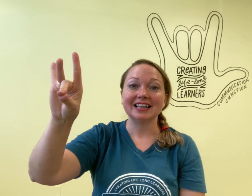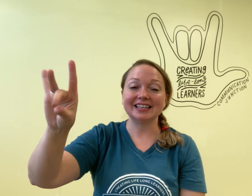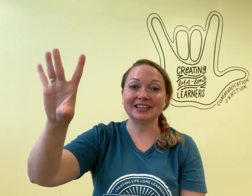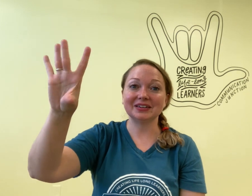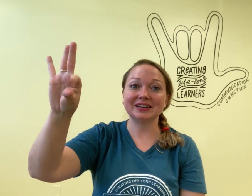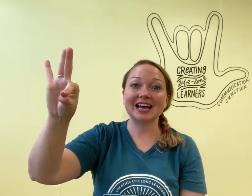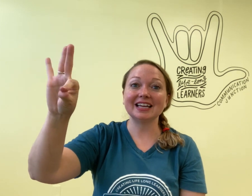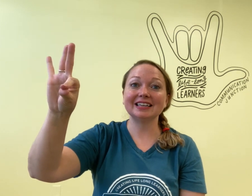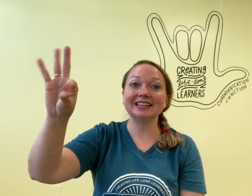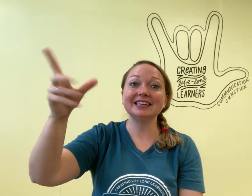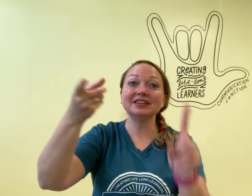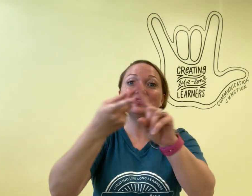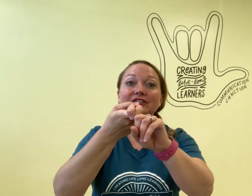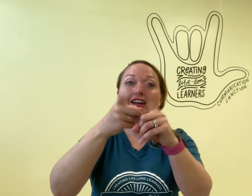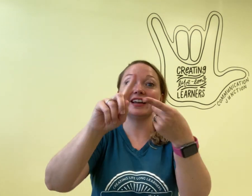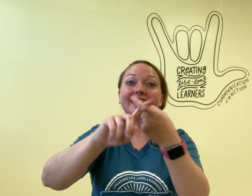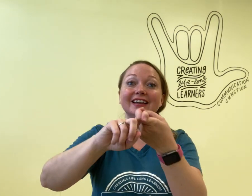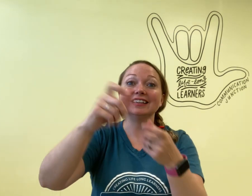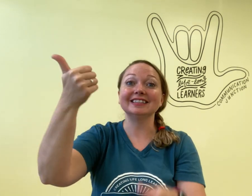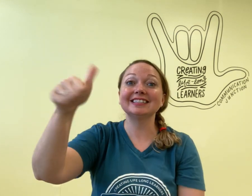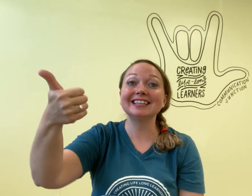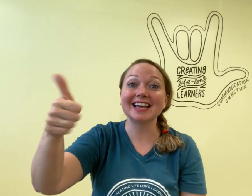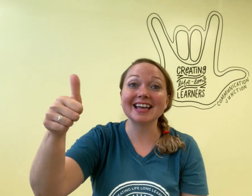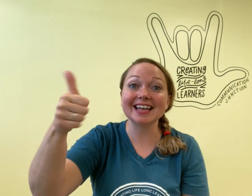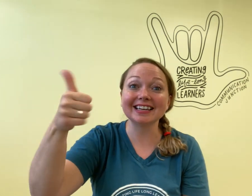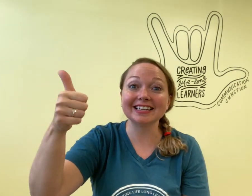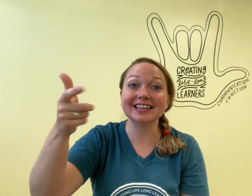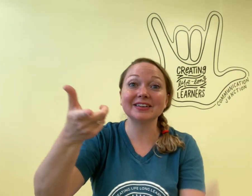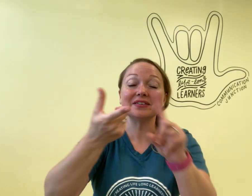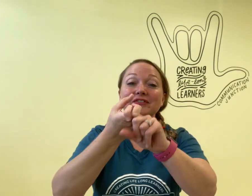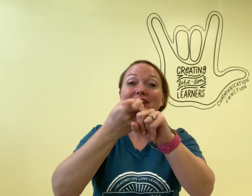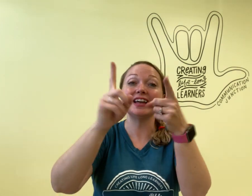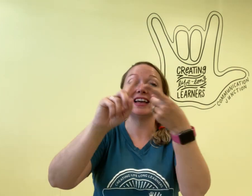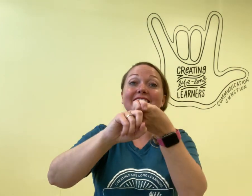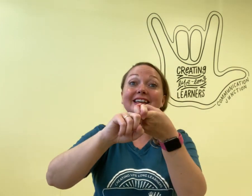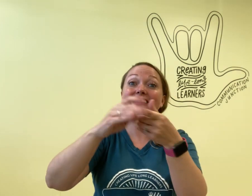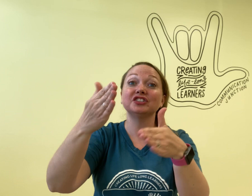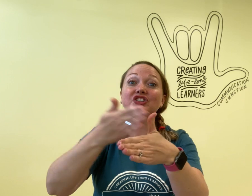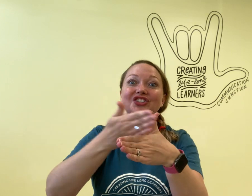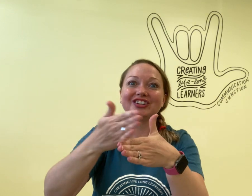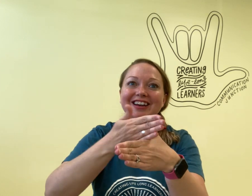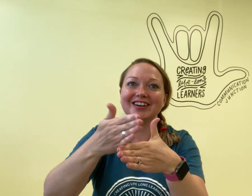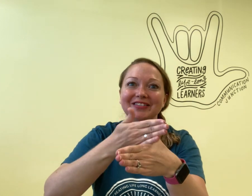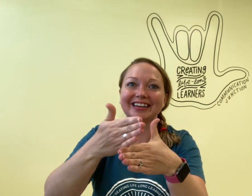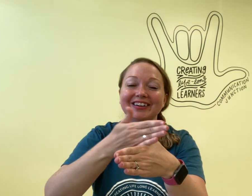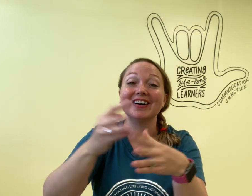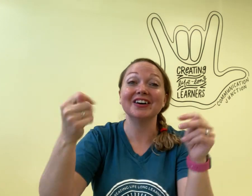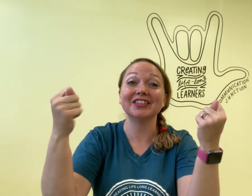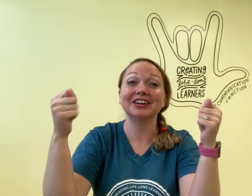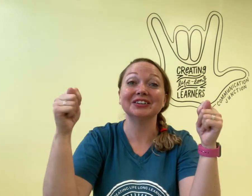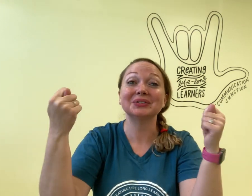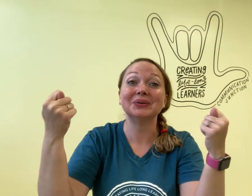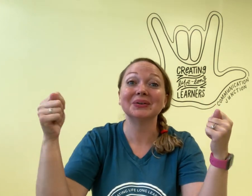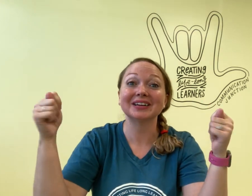little, 9 little friends, 10 little friends, sharing all their